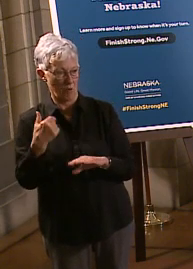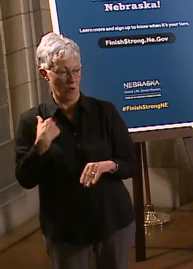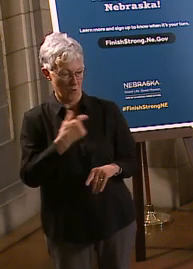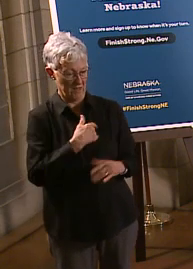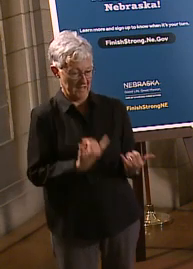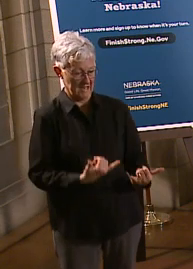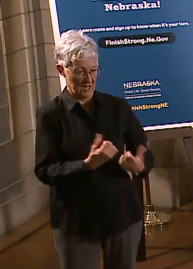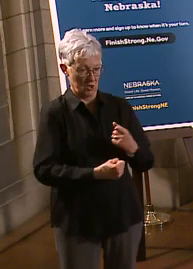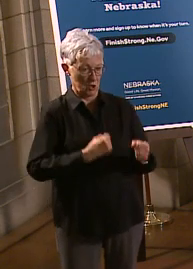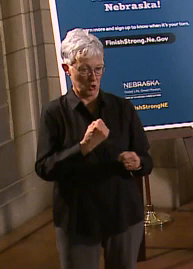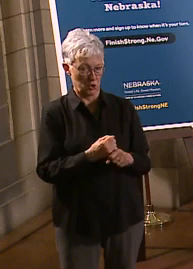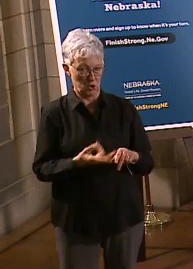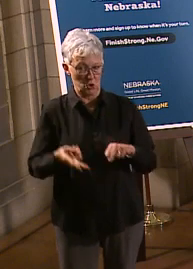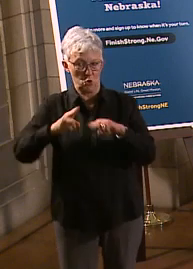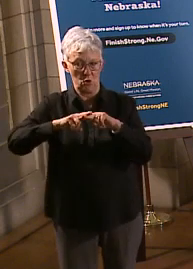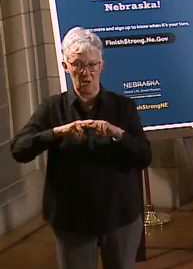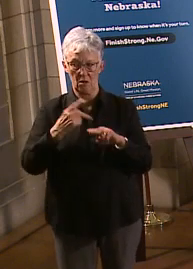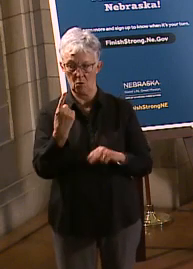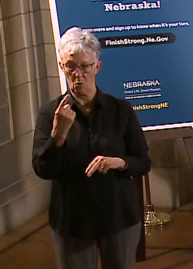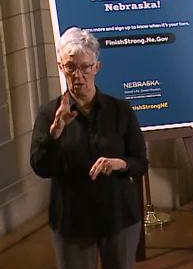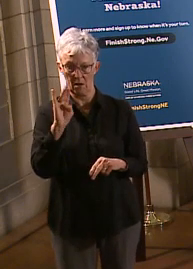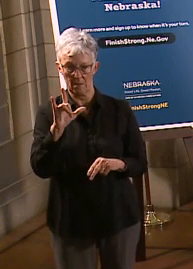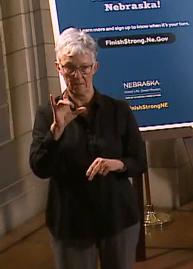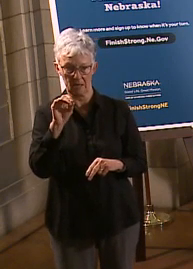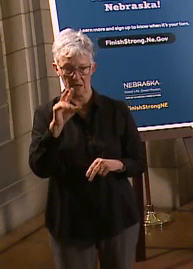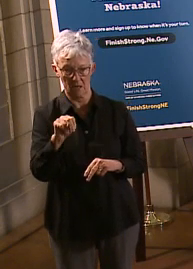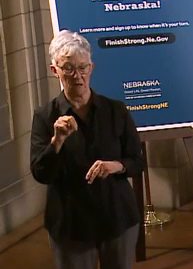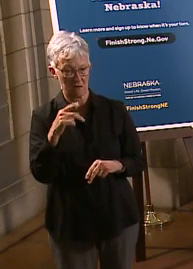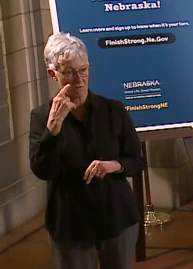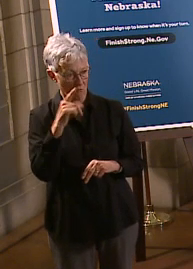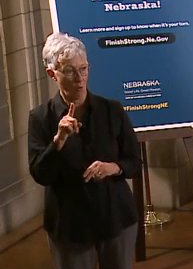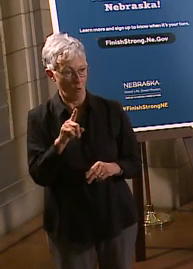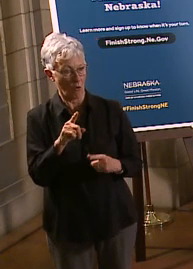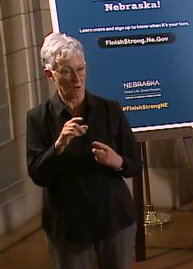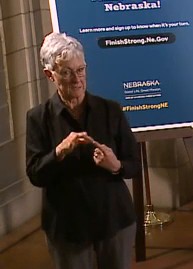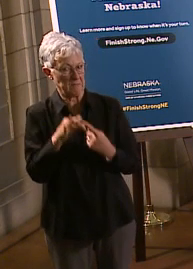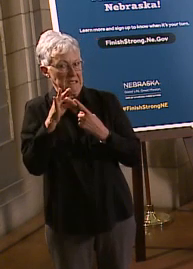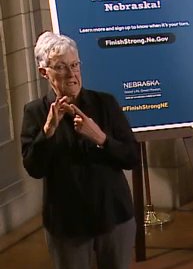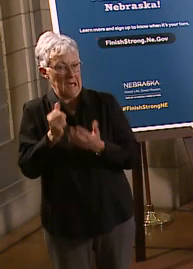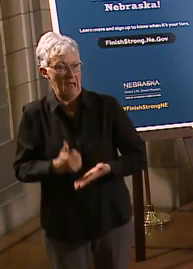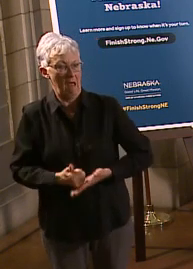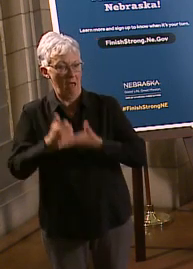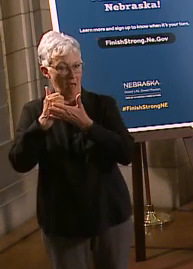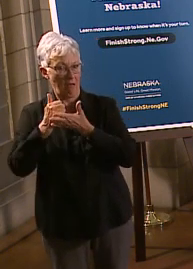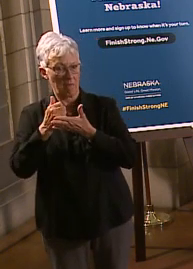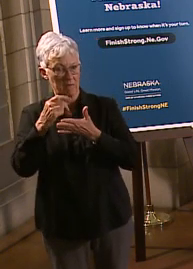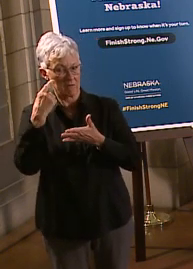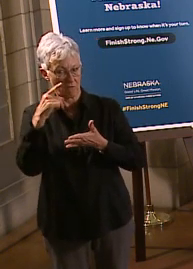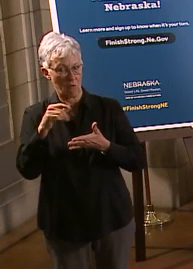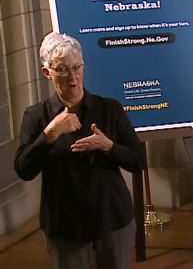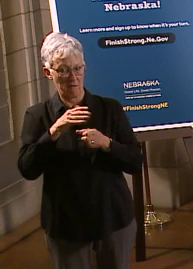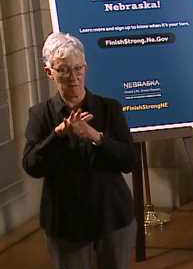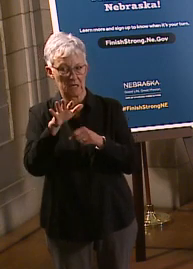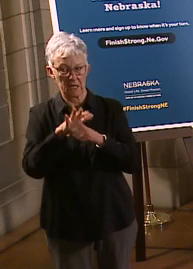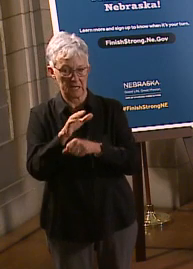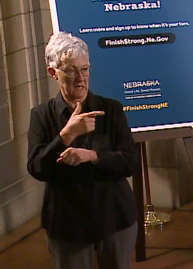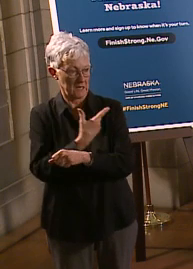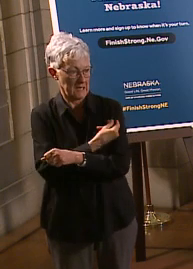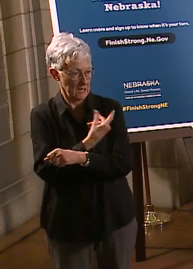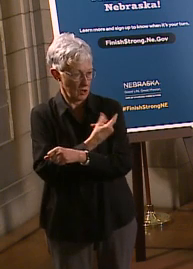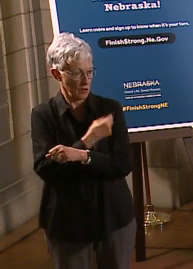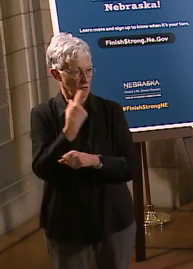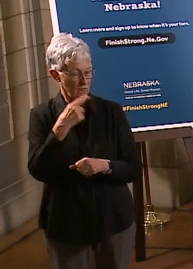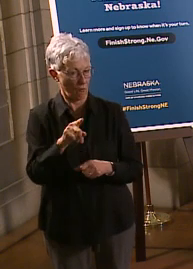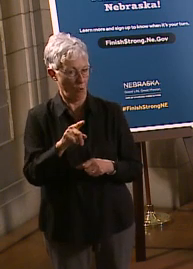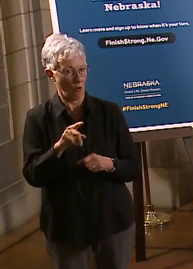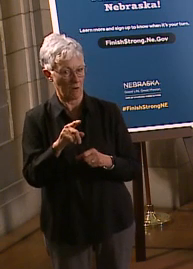year to specifically deliver the COVID vaccine. Over 300 million of those are going to be used here